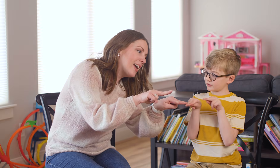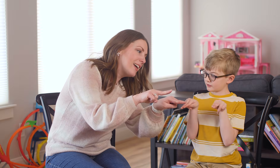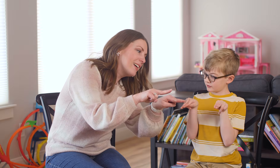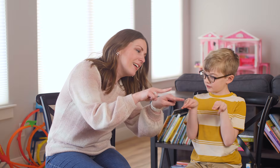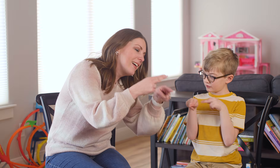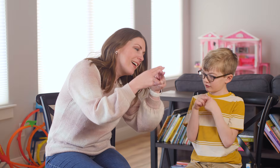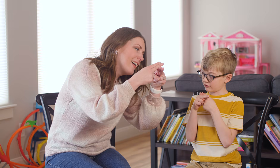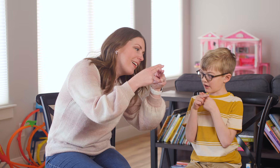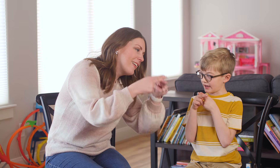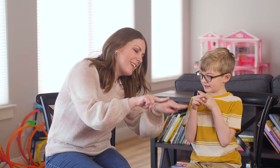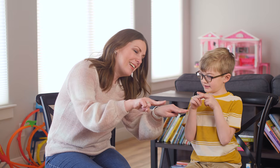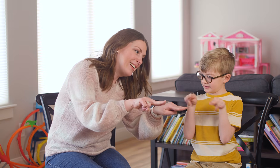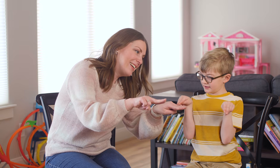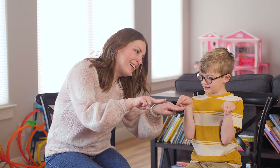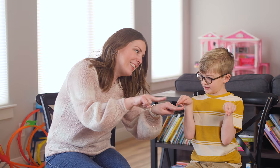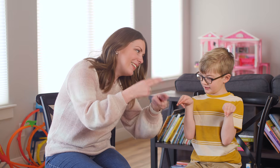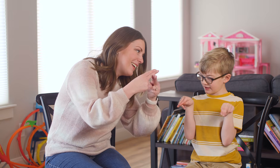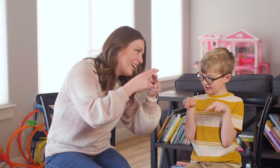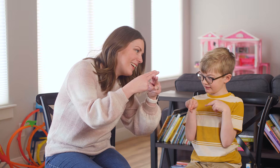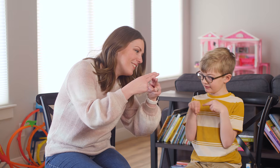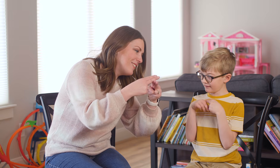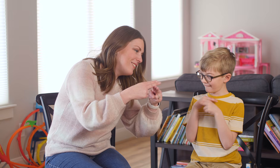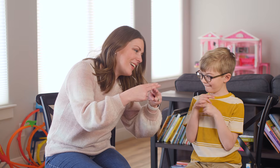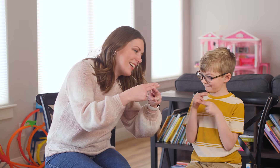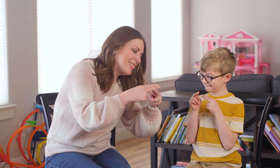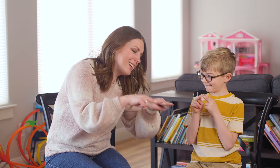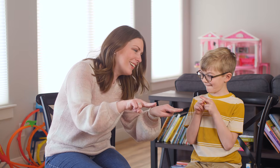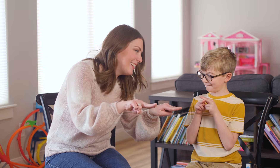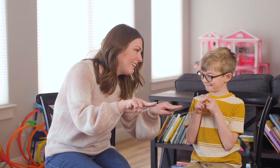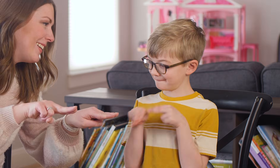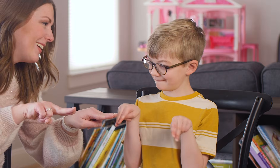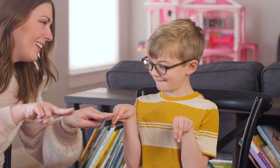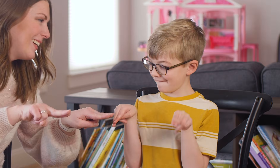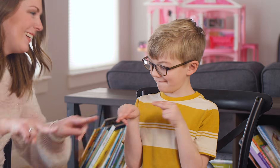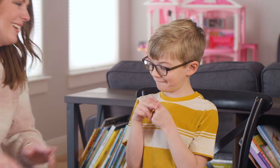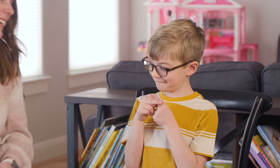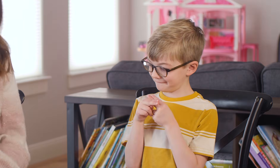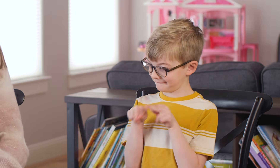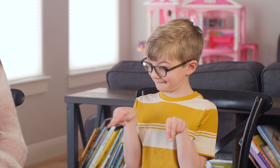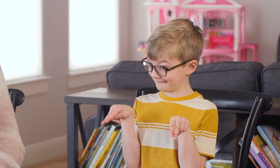egg? Cracking the egg. Very good.